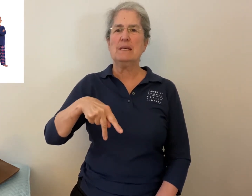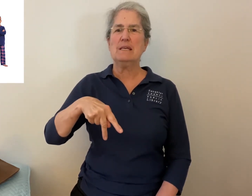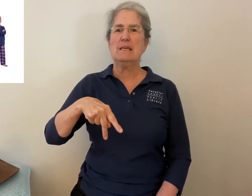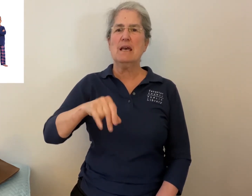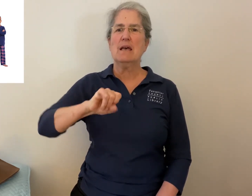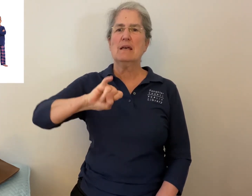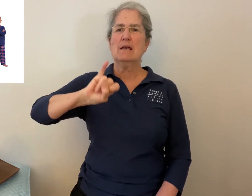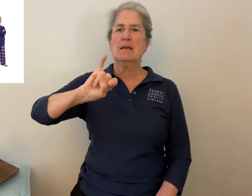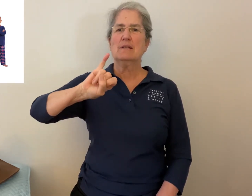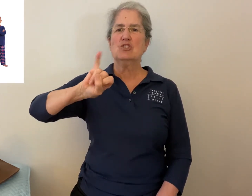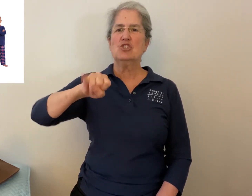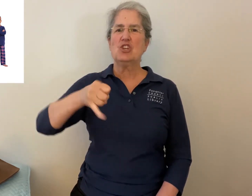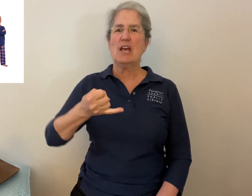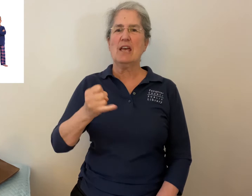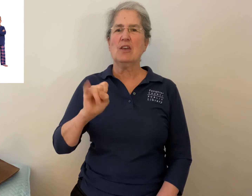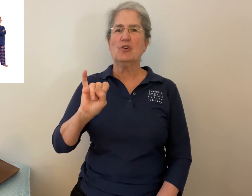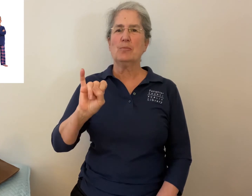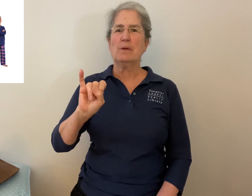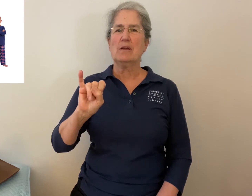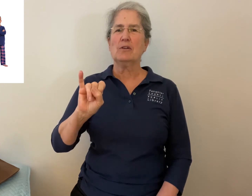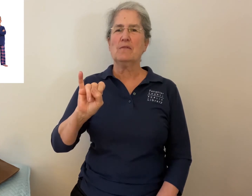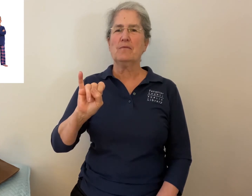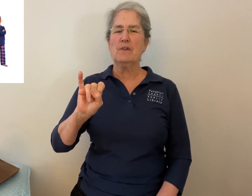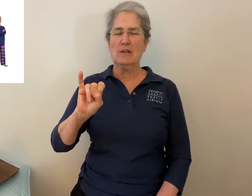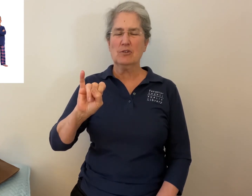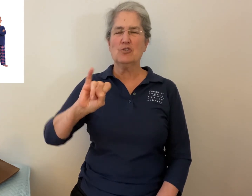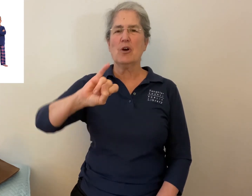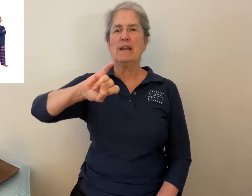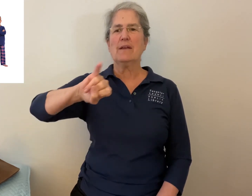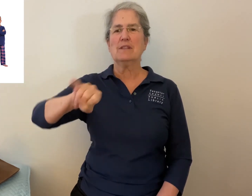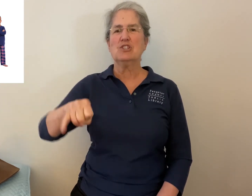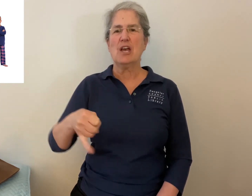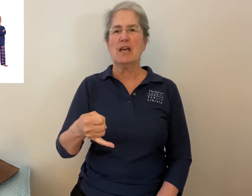P, J, your pinky finger drawing out the J.